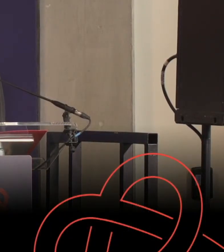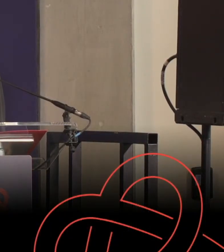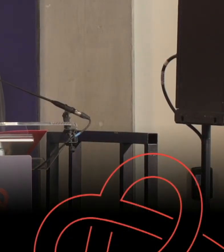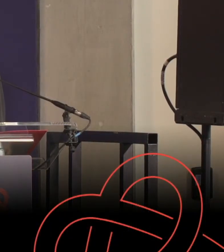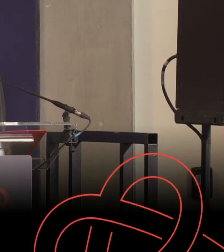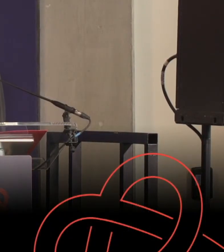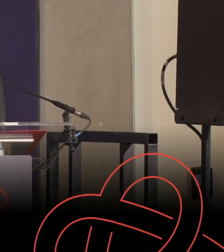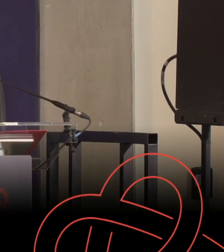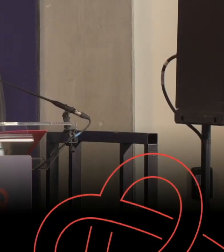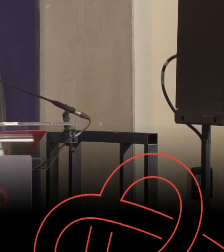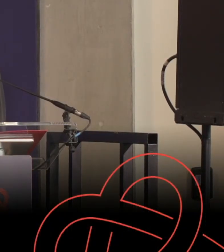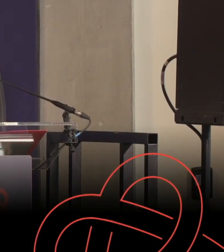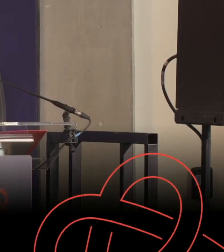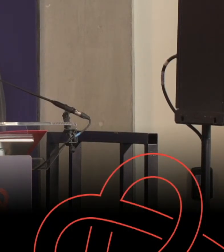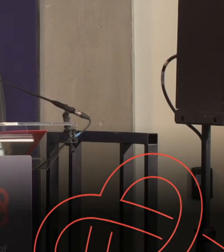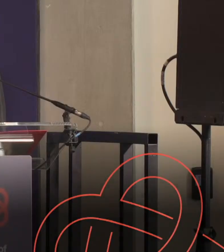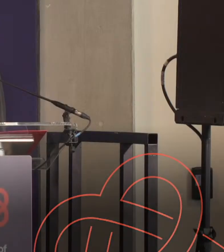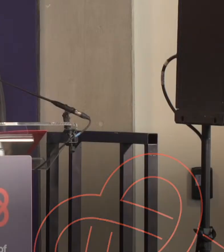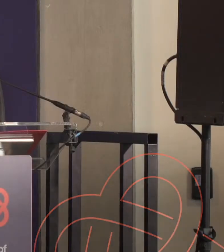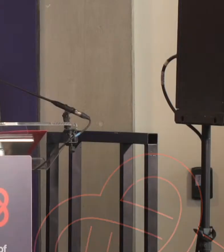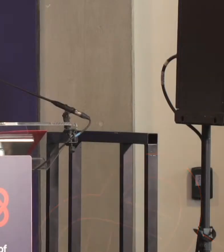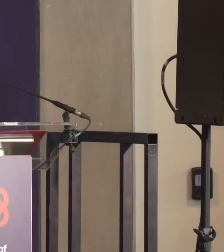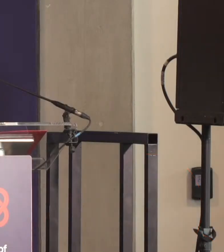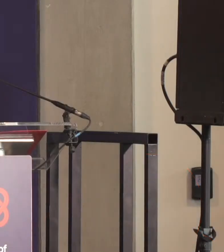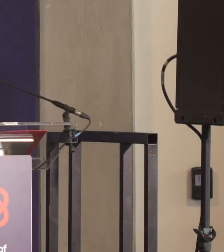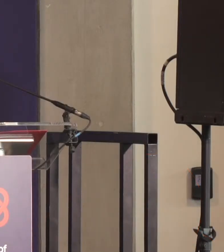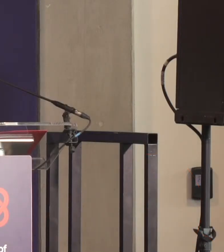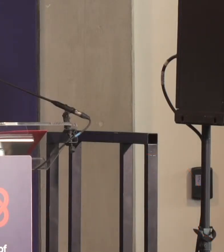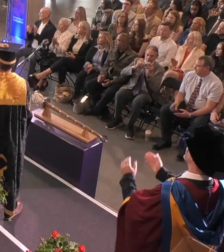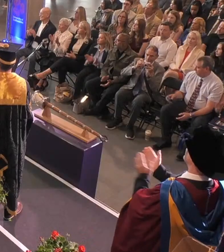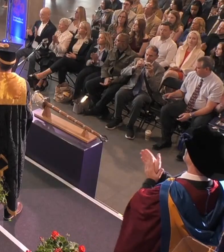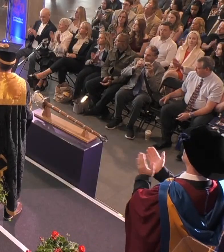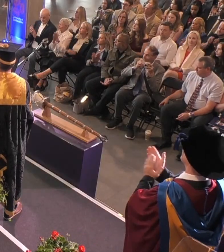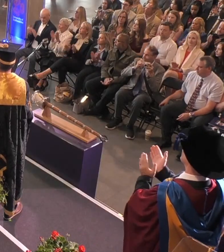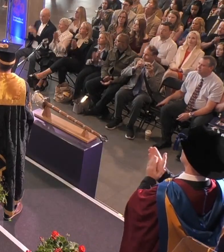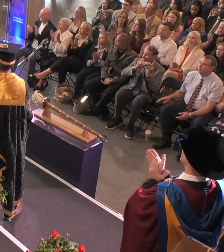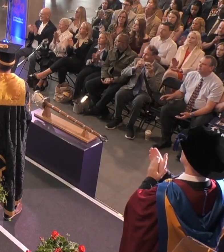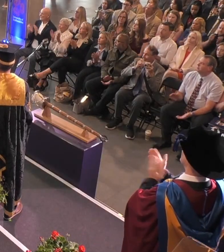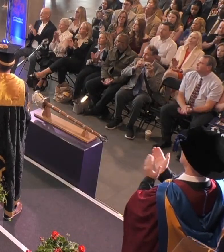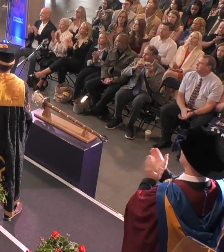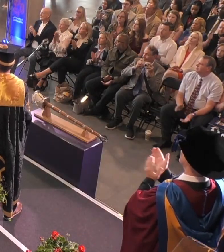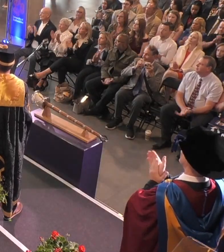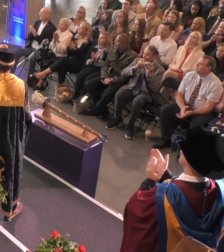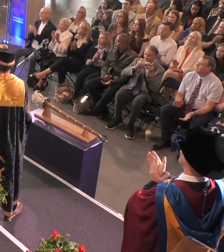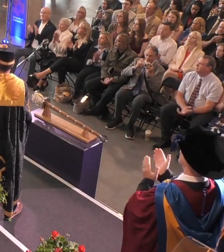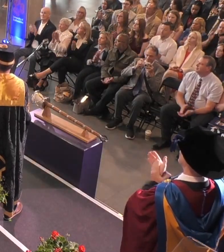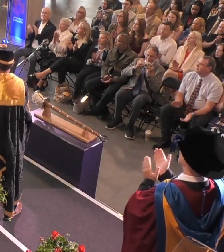Bachelor's degree in Fashion, Megan Davenport.